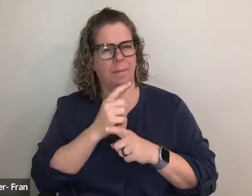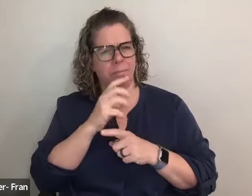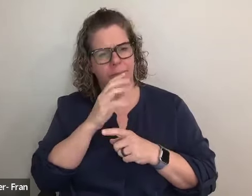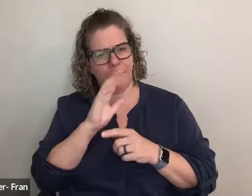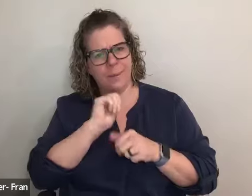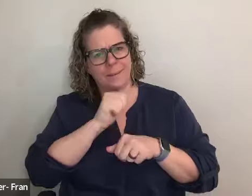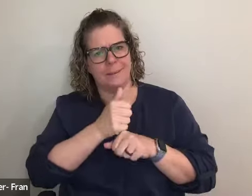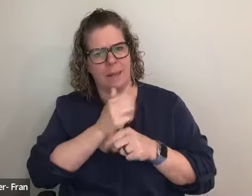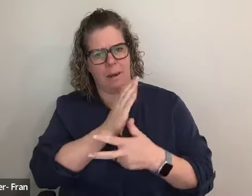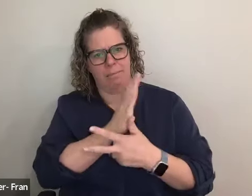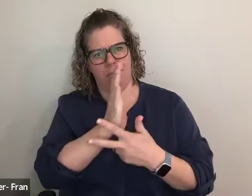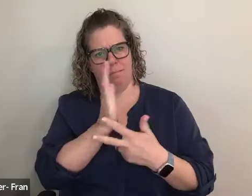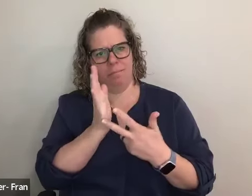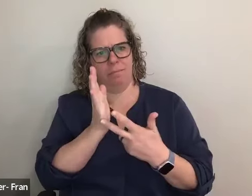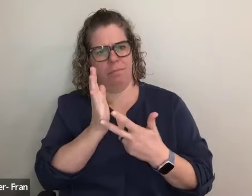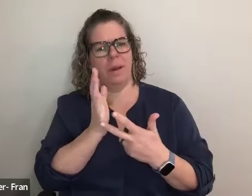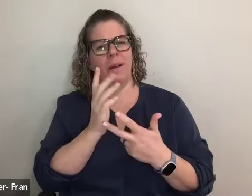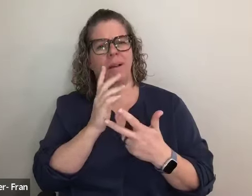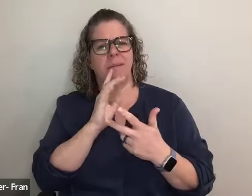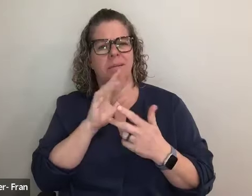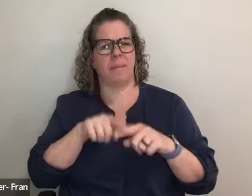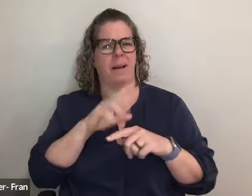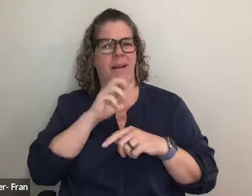from 0 to 110.